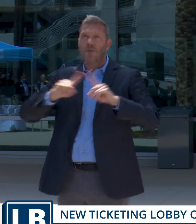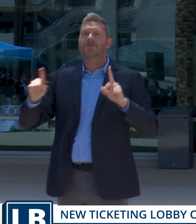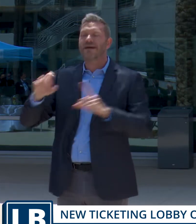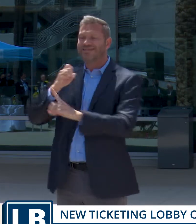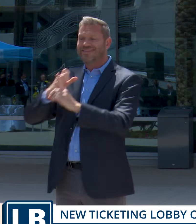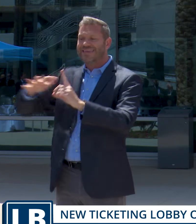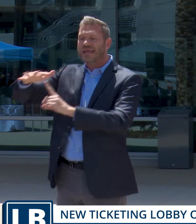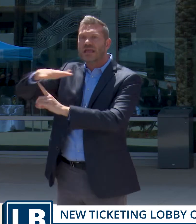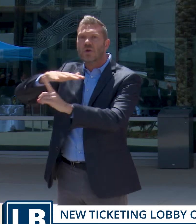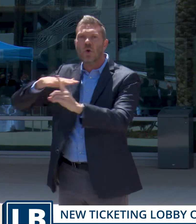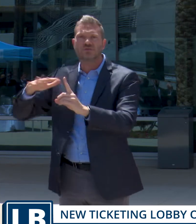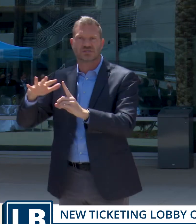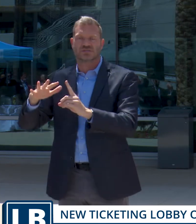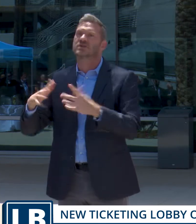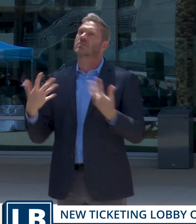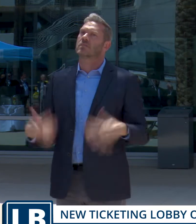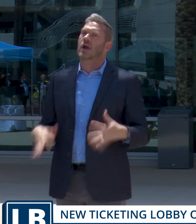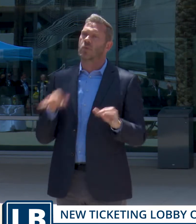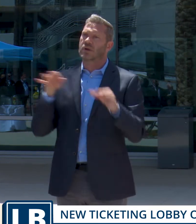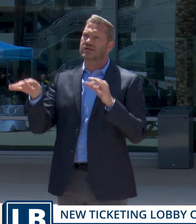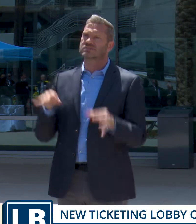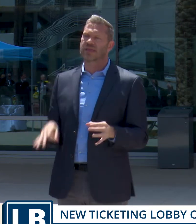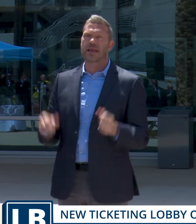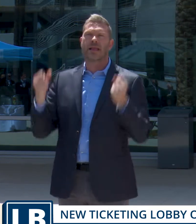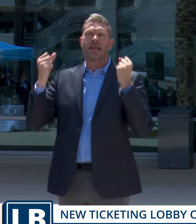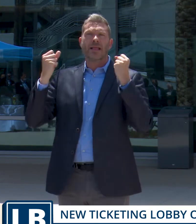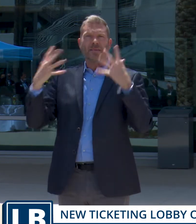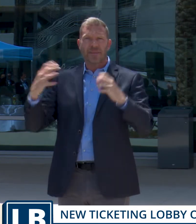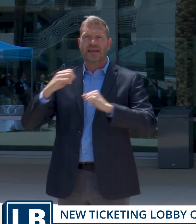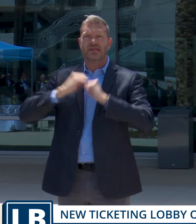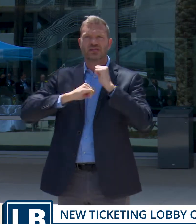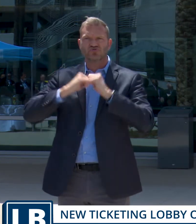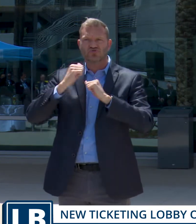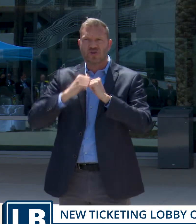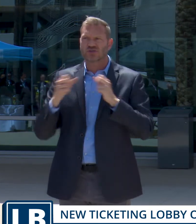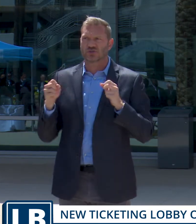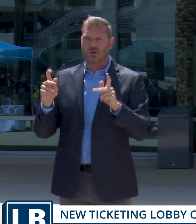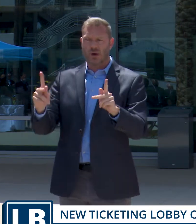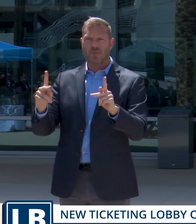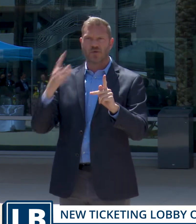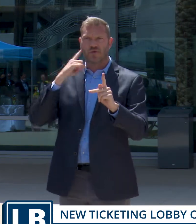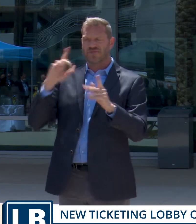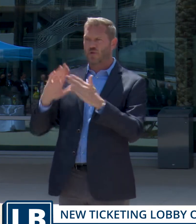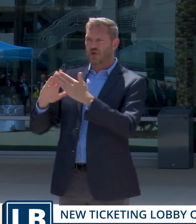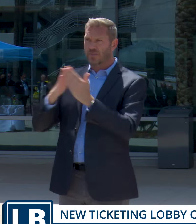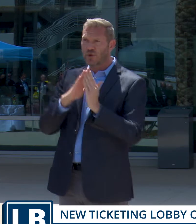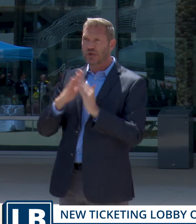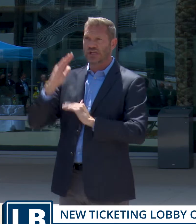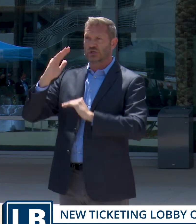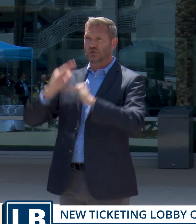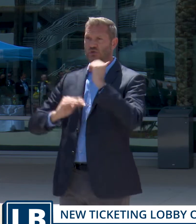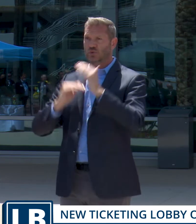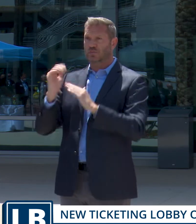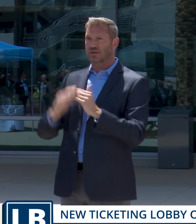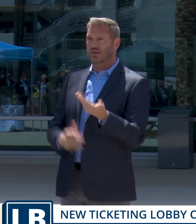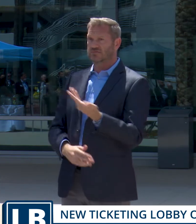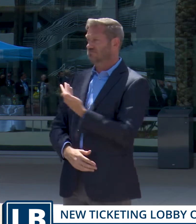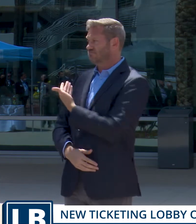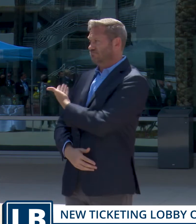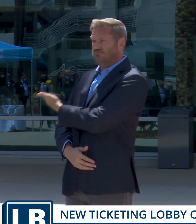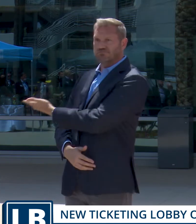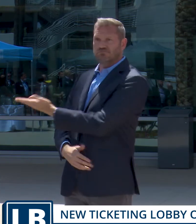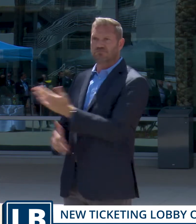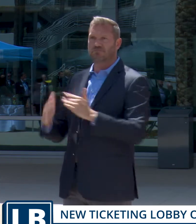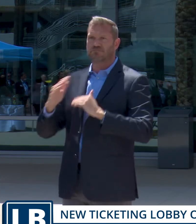amazing airport with construction opportunities for our community to work hand in hand to build what you see behind you is